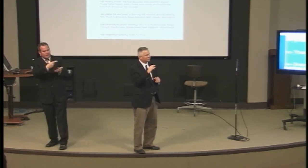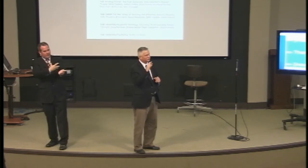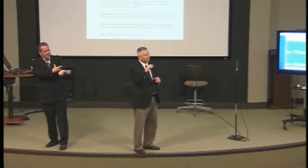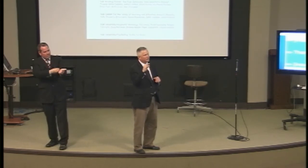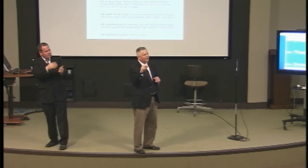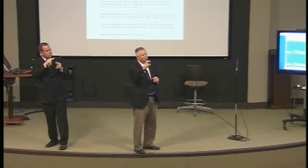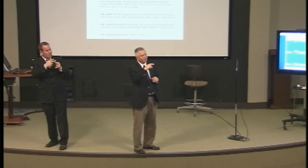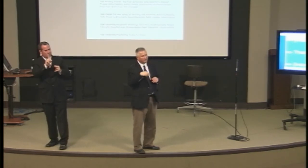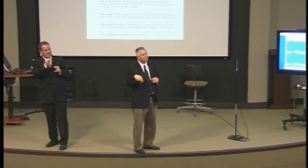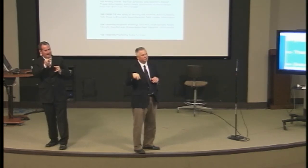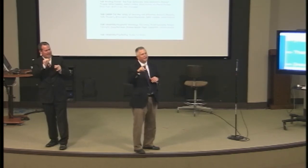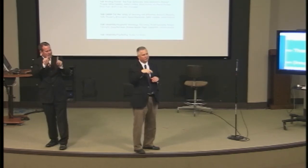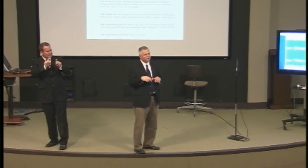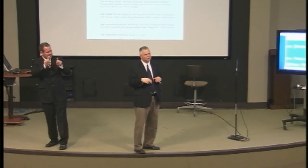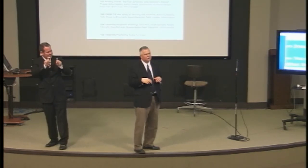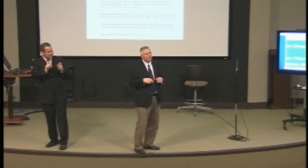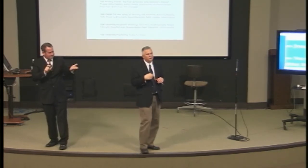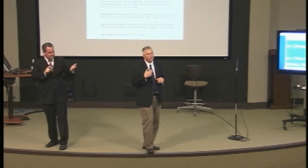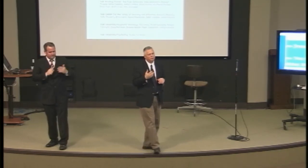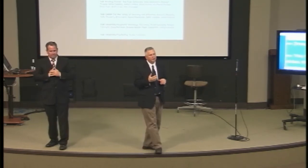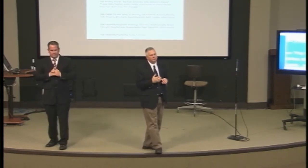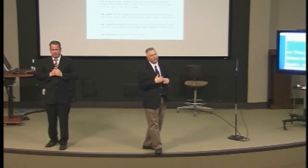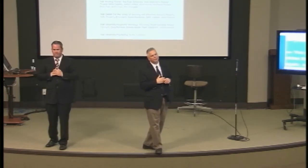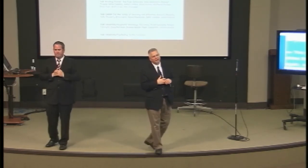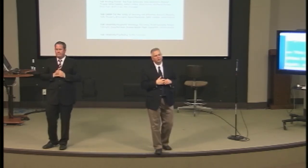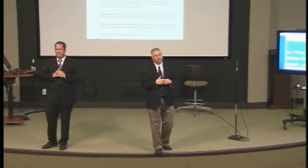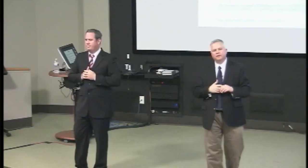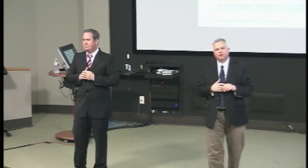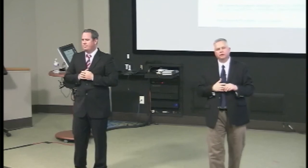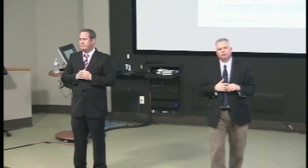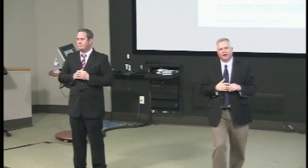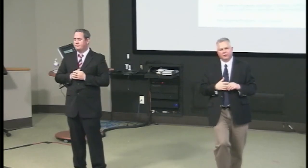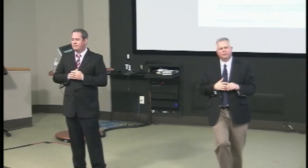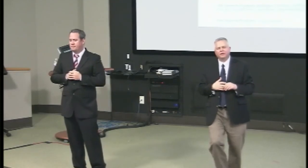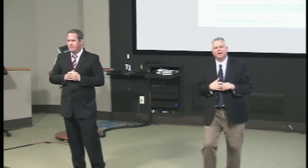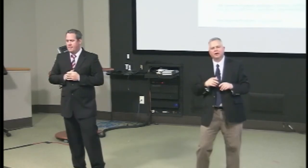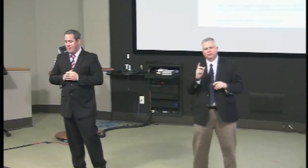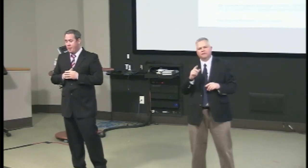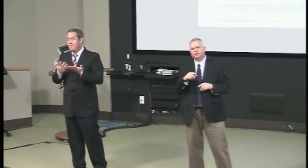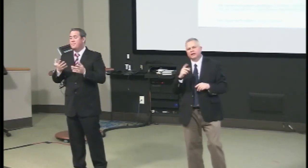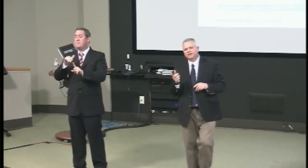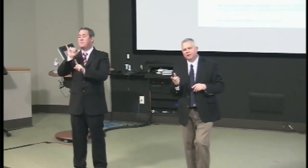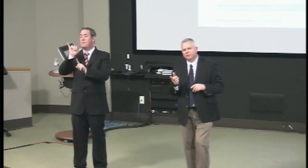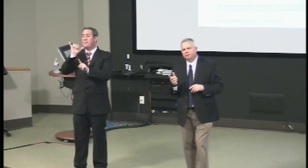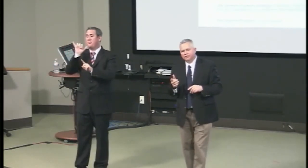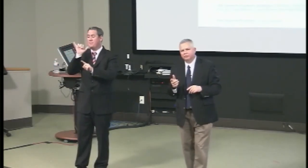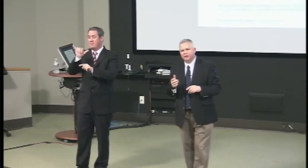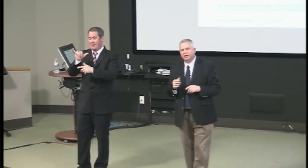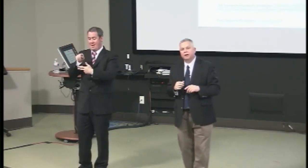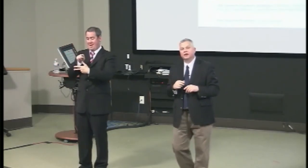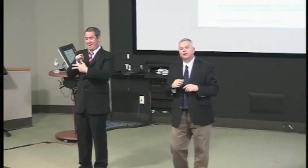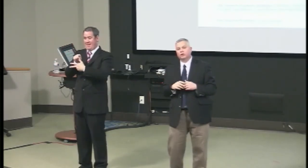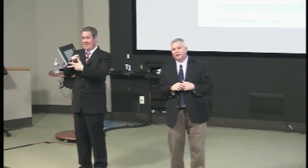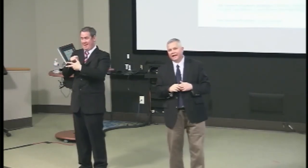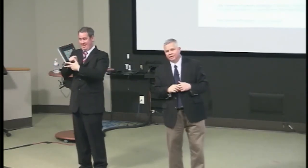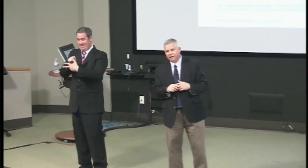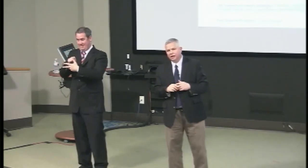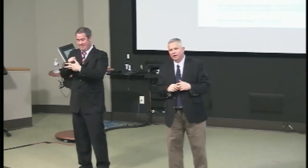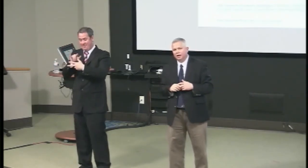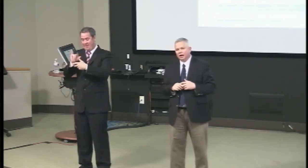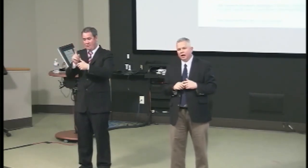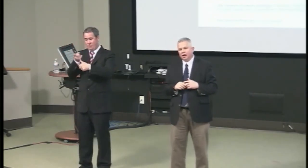unsatisfying because it's just time one interconnections. So the paper that's under review, been reviewed and has now been resubmitted by